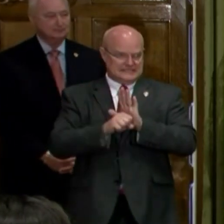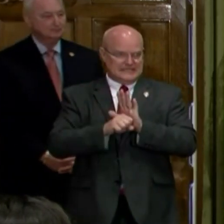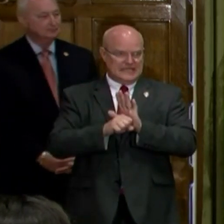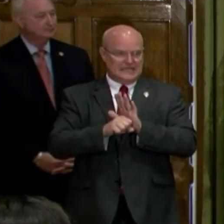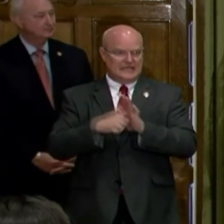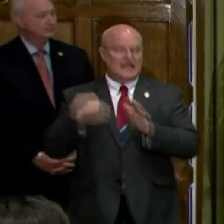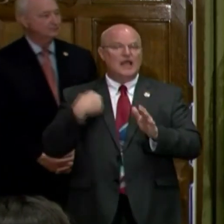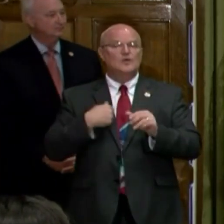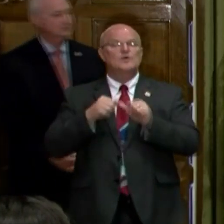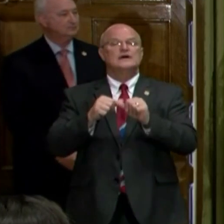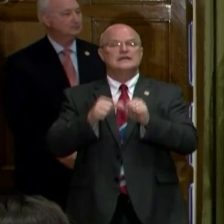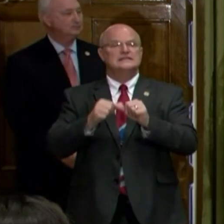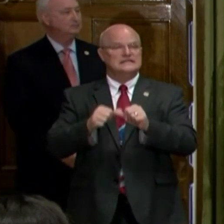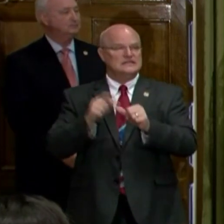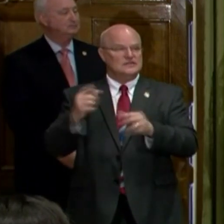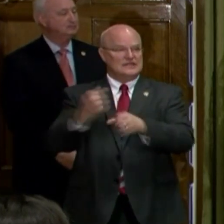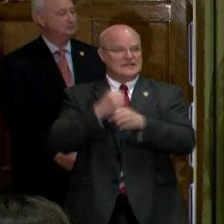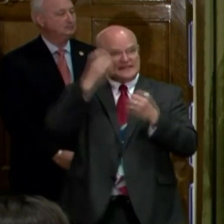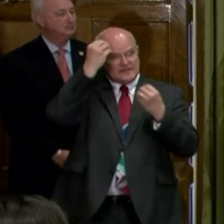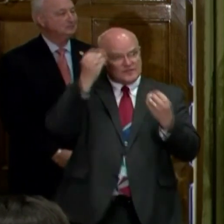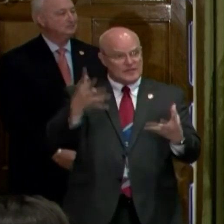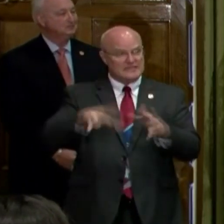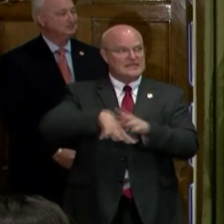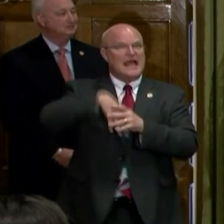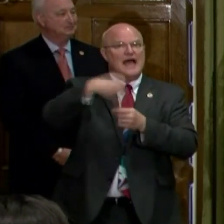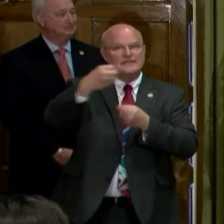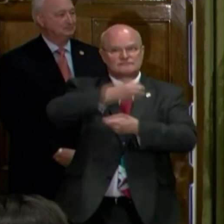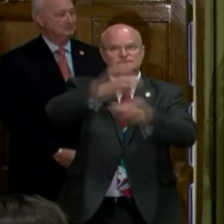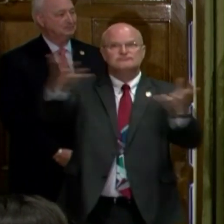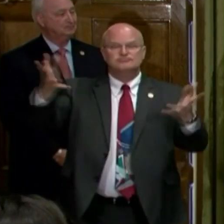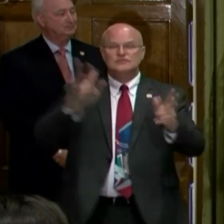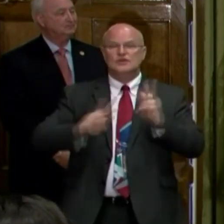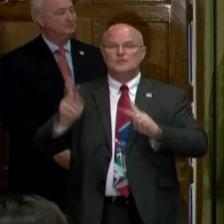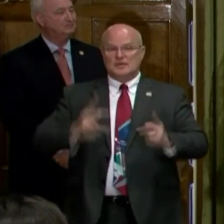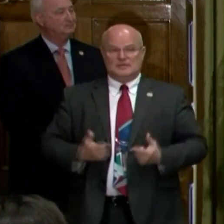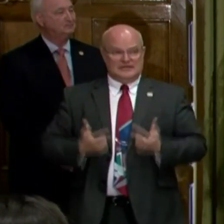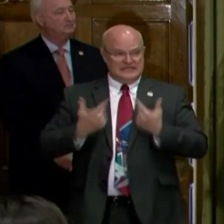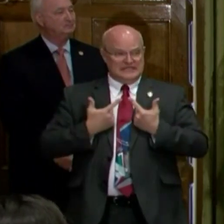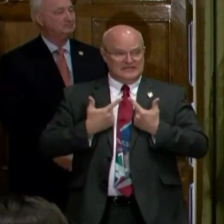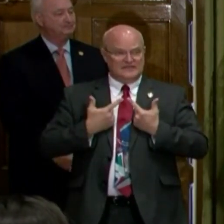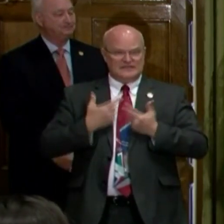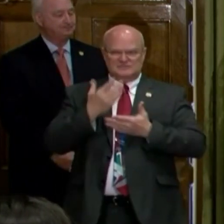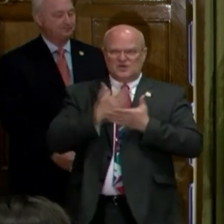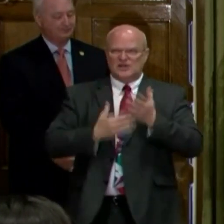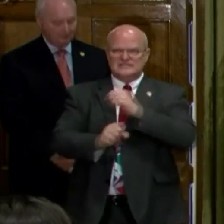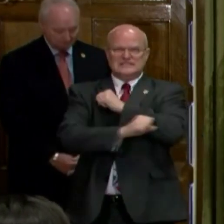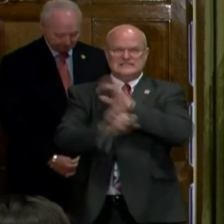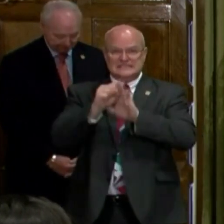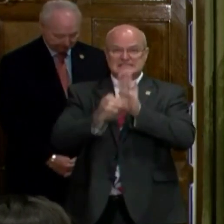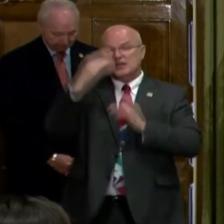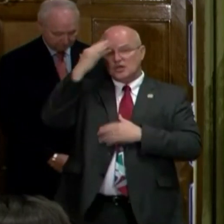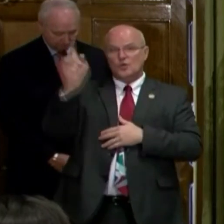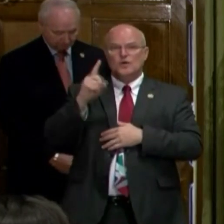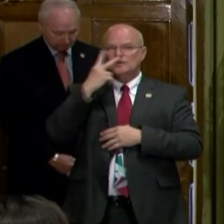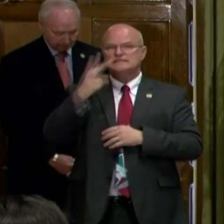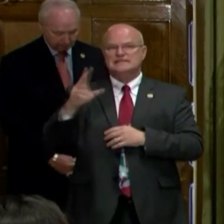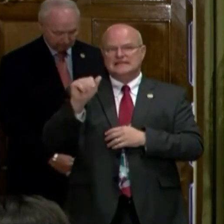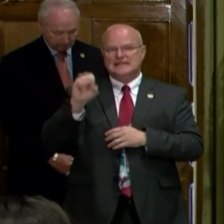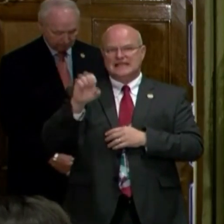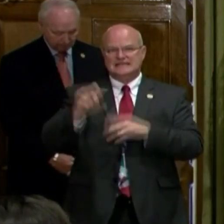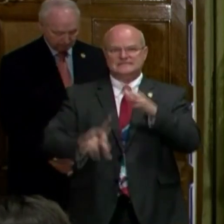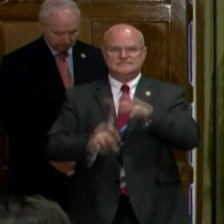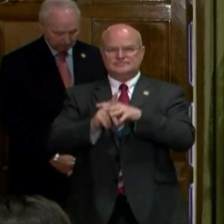We'll continue to get the information out there so people living in parts of the state will know where we're seeing cases.